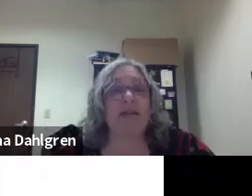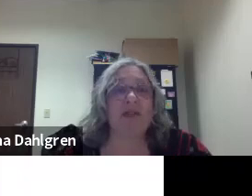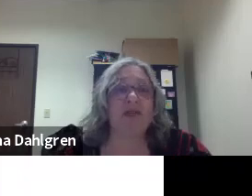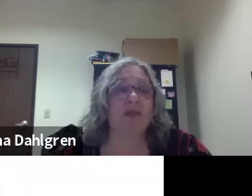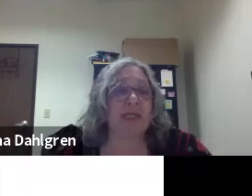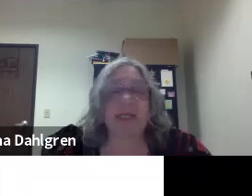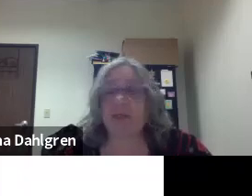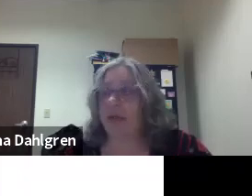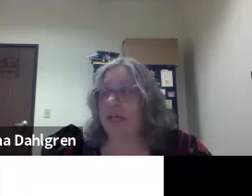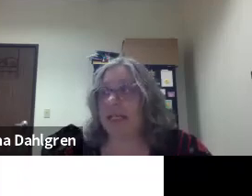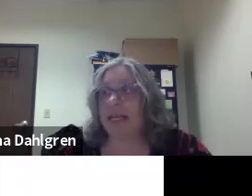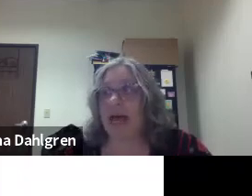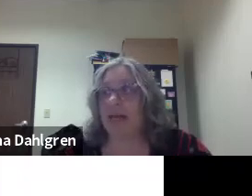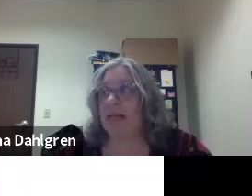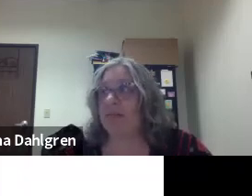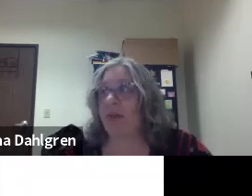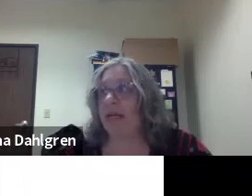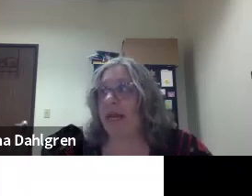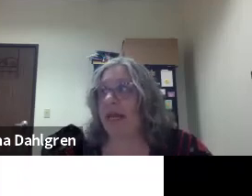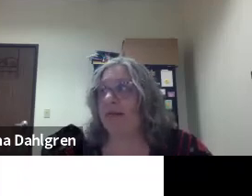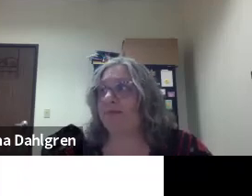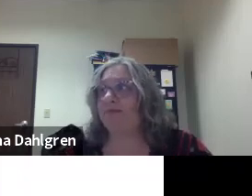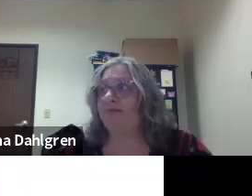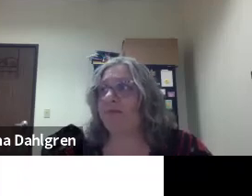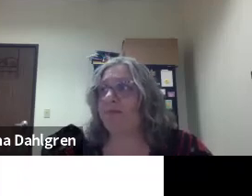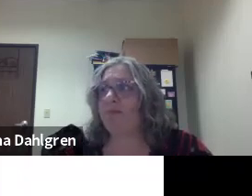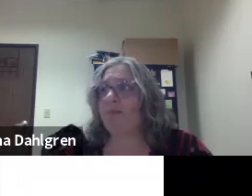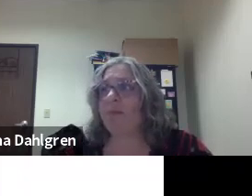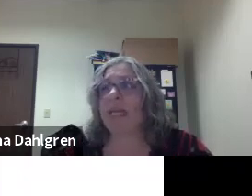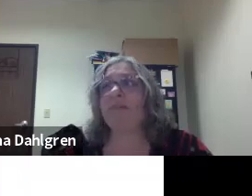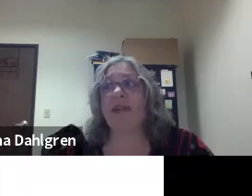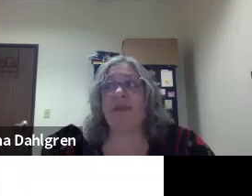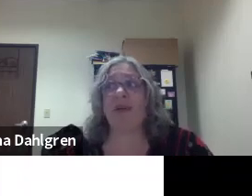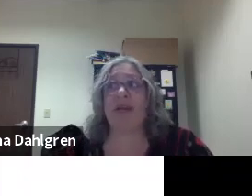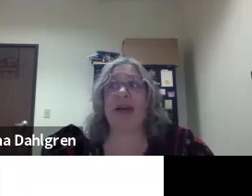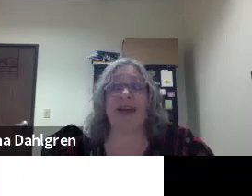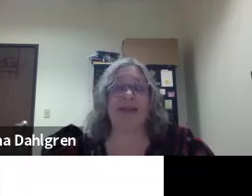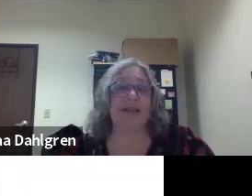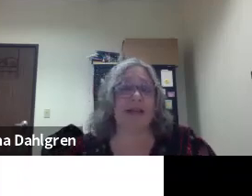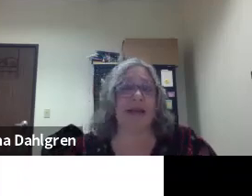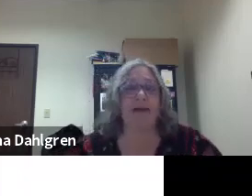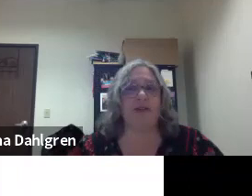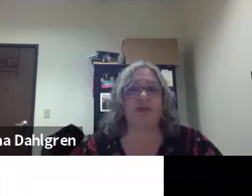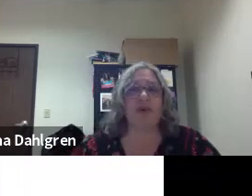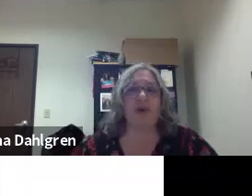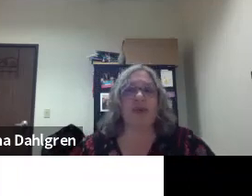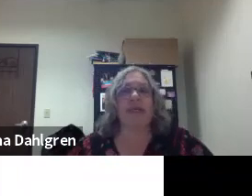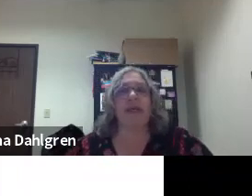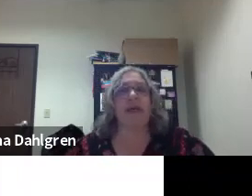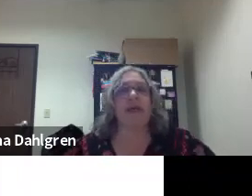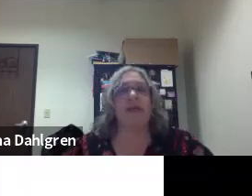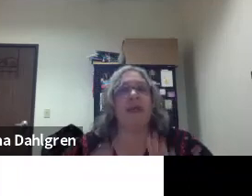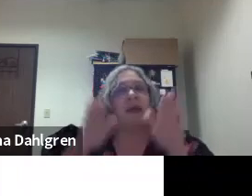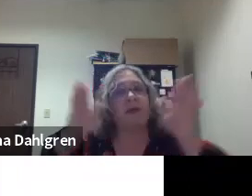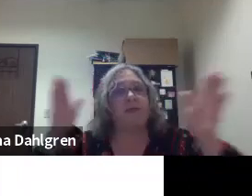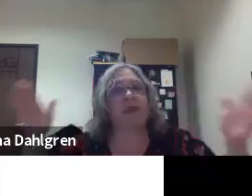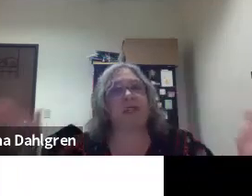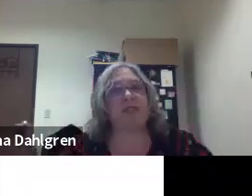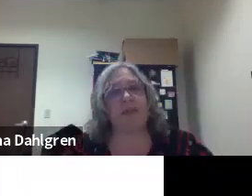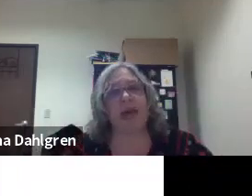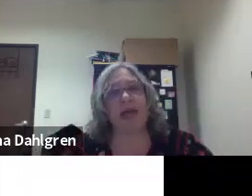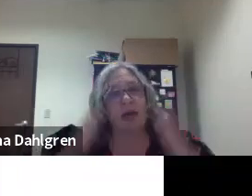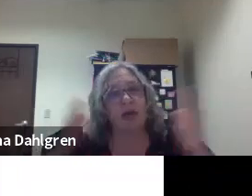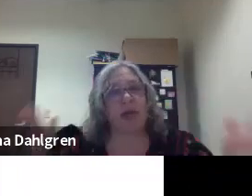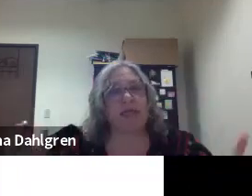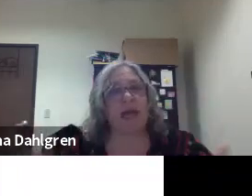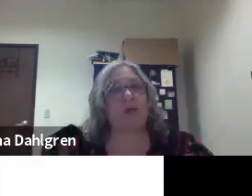many individuals with disabilities can access Medicaid, even if they're not SSI eligible. But just